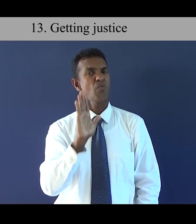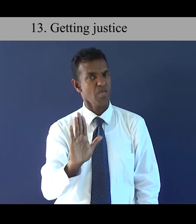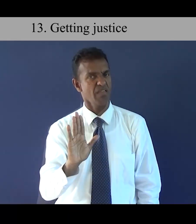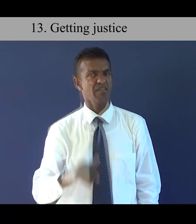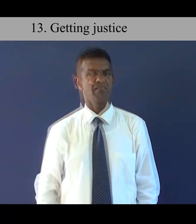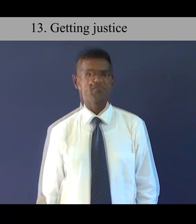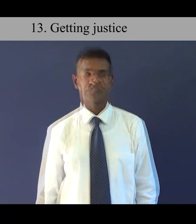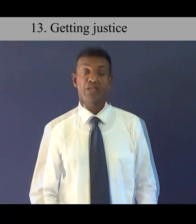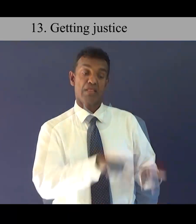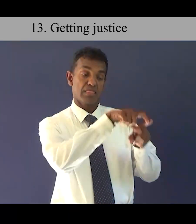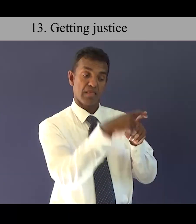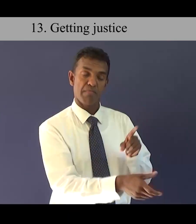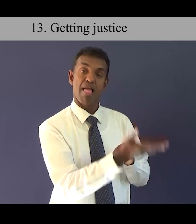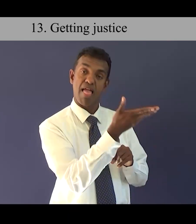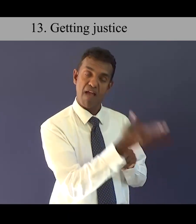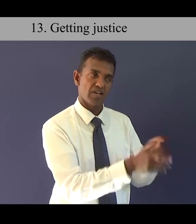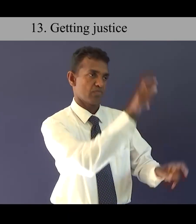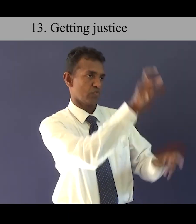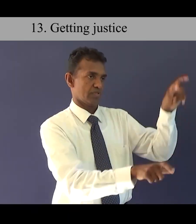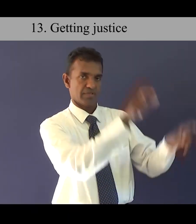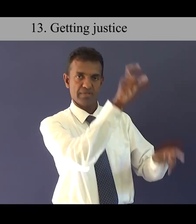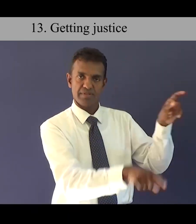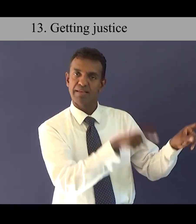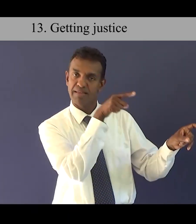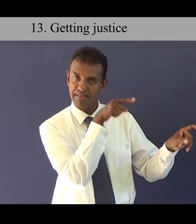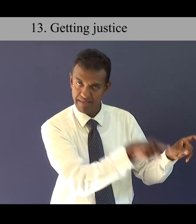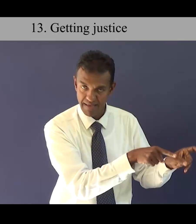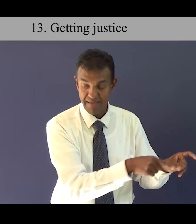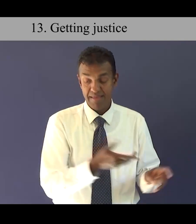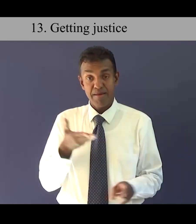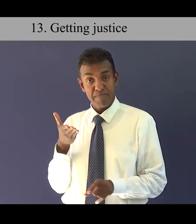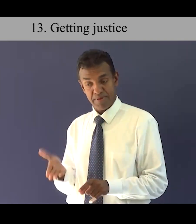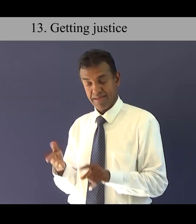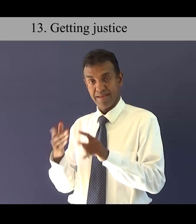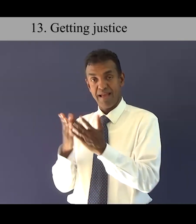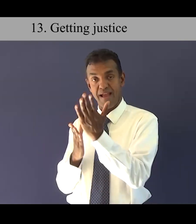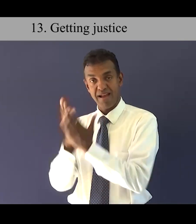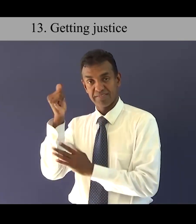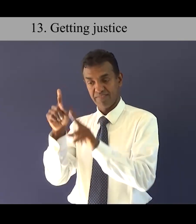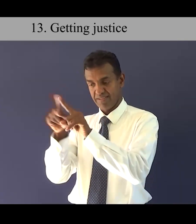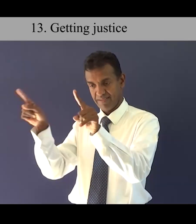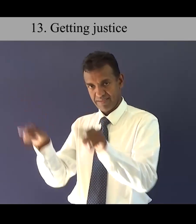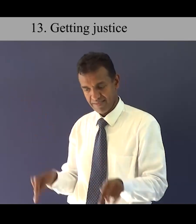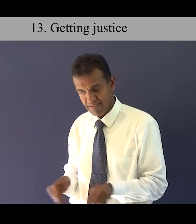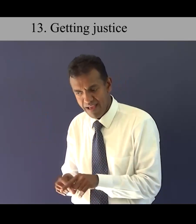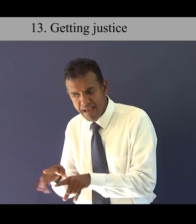Disabled people should get support to make sure they get these